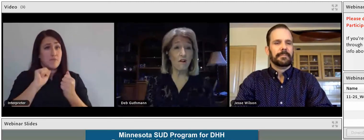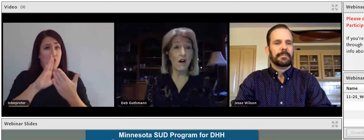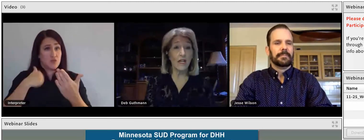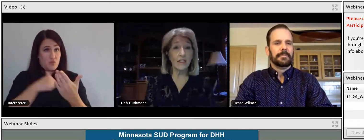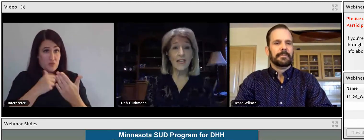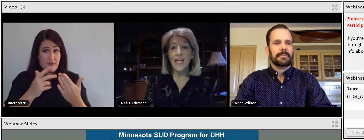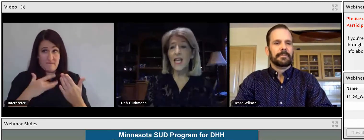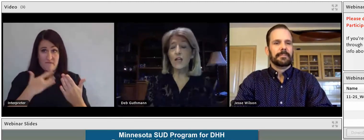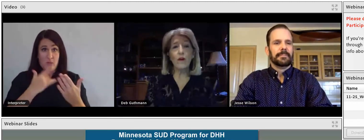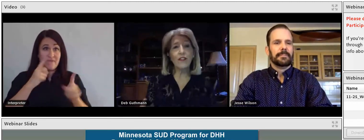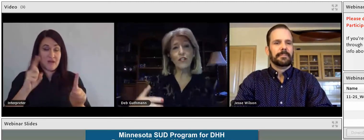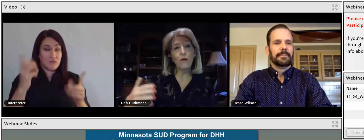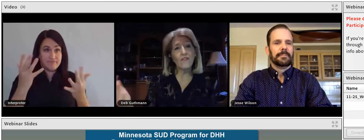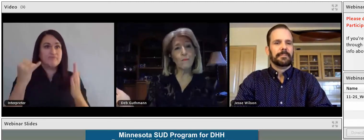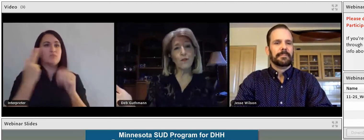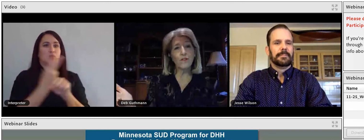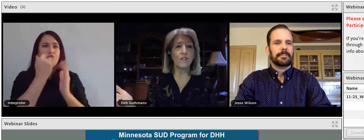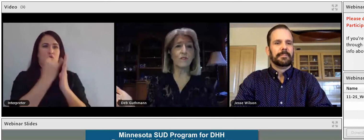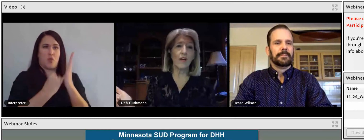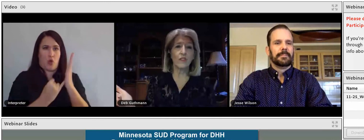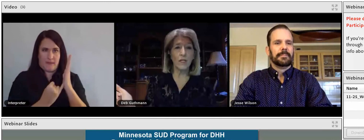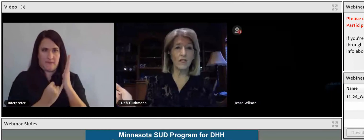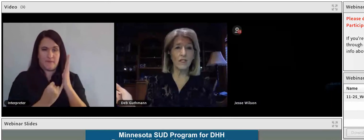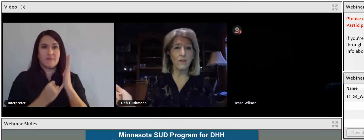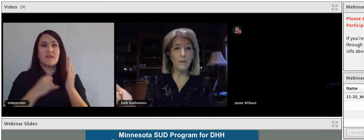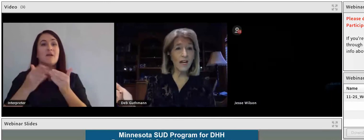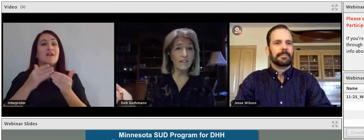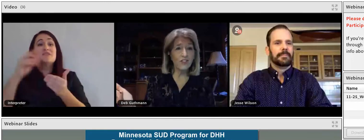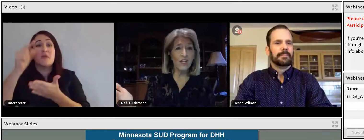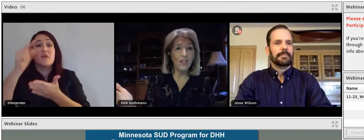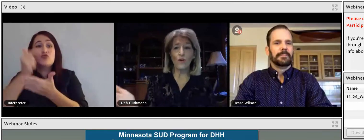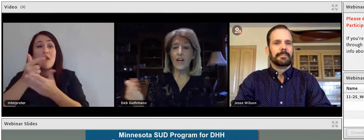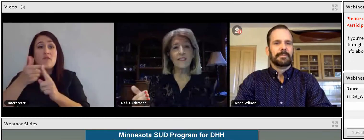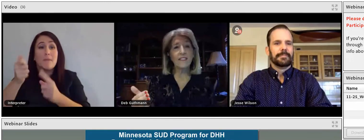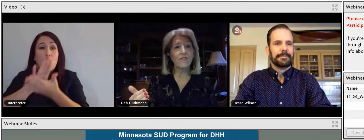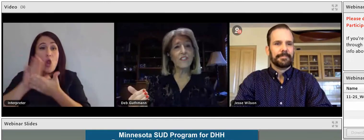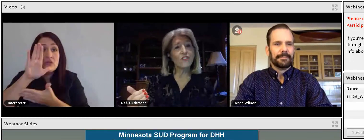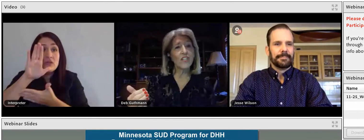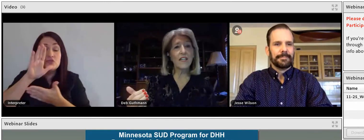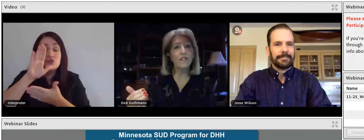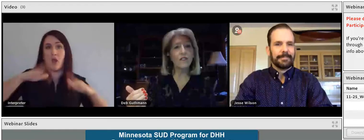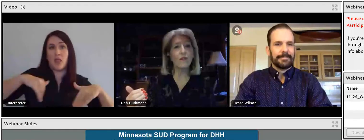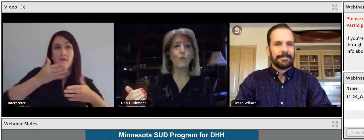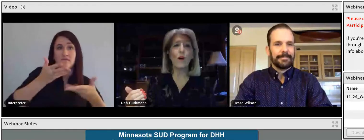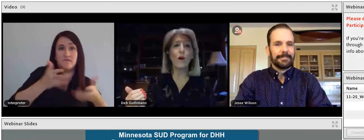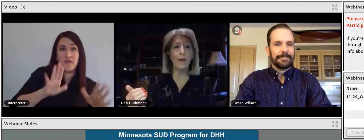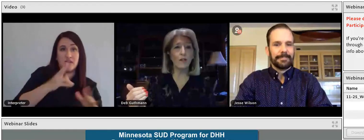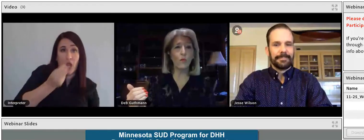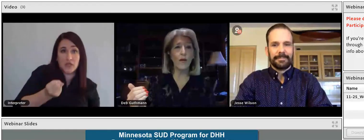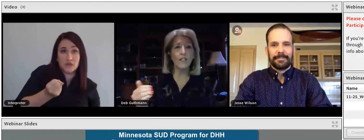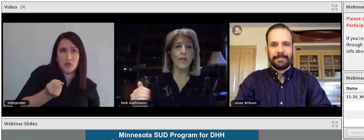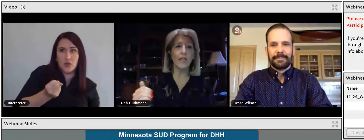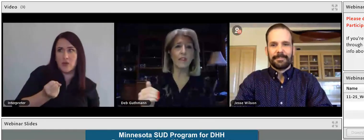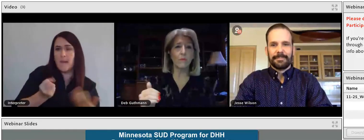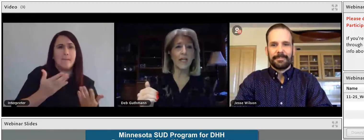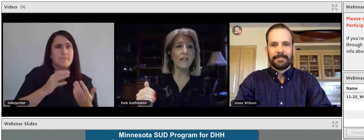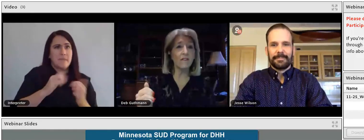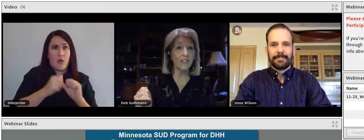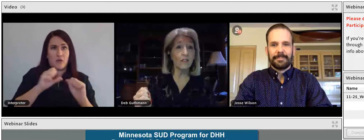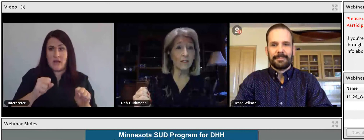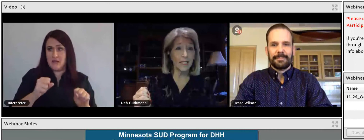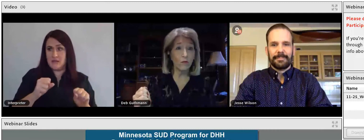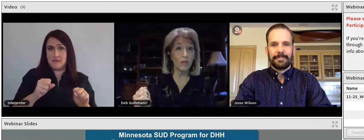was using drawing. And whether you have a person who's graduated from college or hasn't finished high school, what better way to